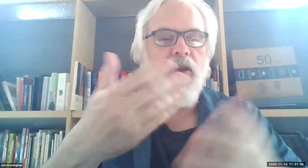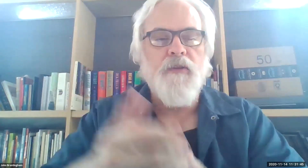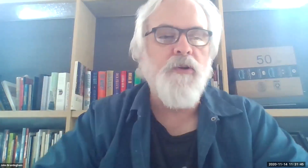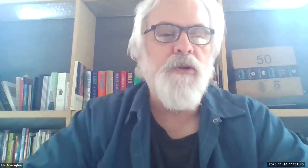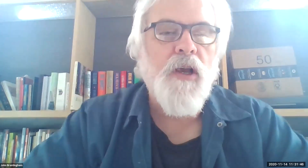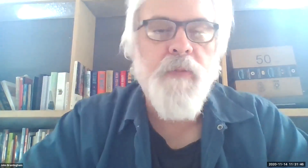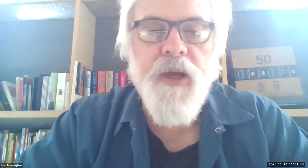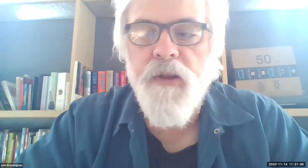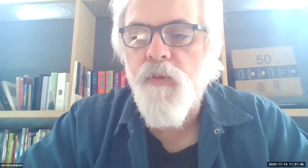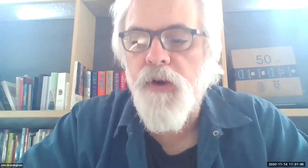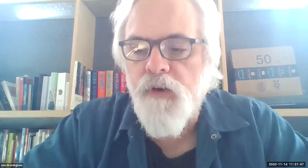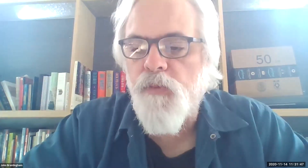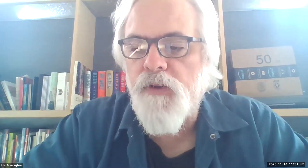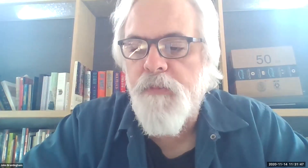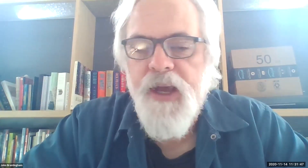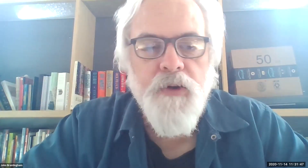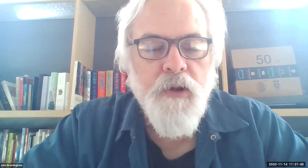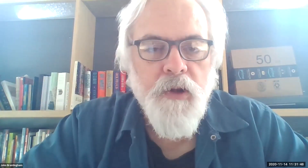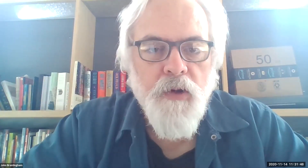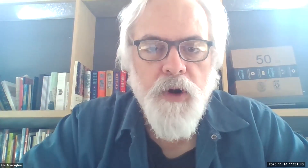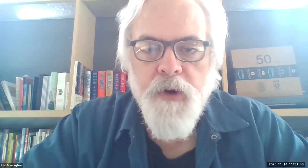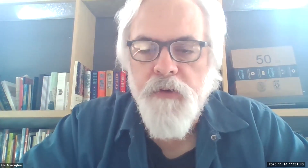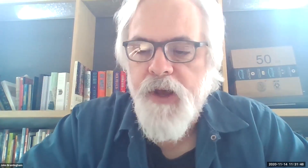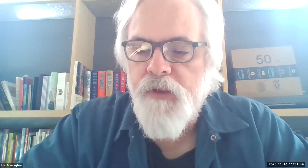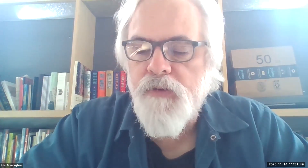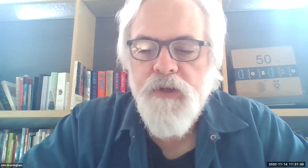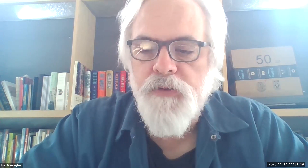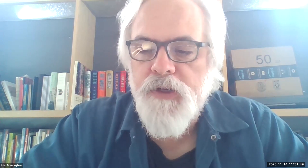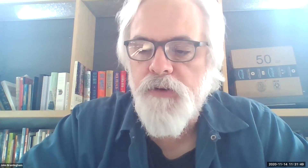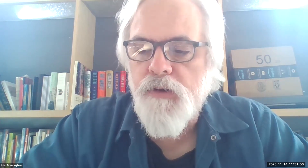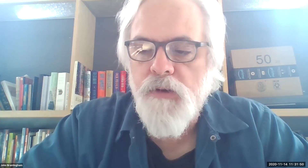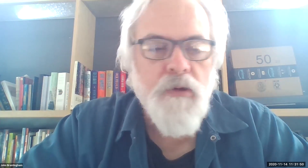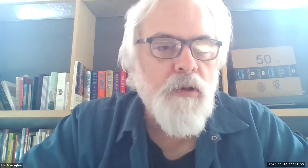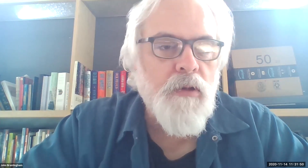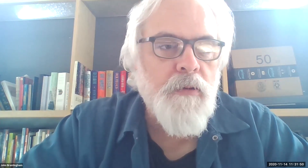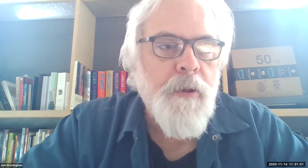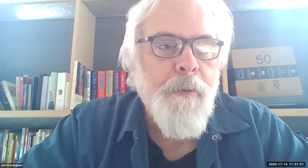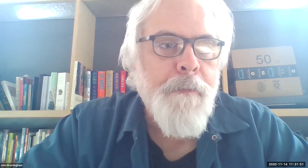all those things that she was talking about, like what is it about, what are your bona fides, et cetera, et cetera.